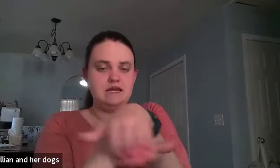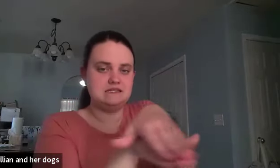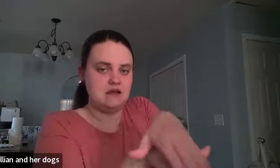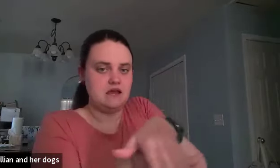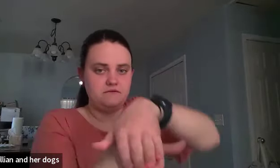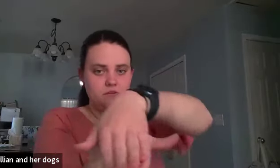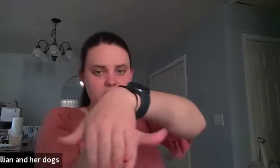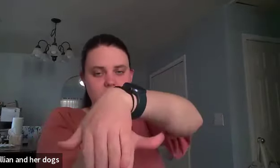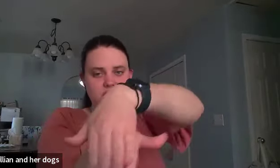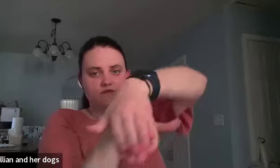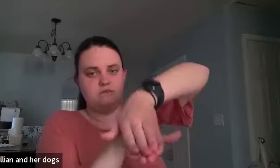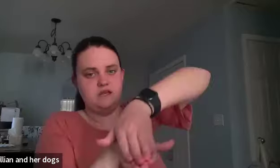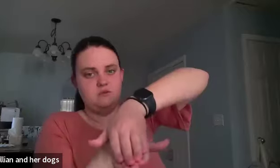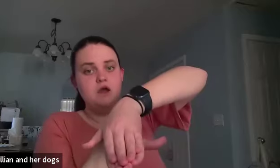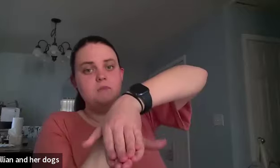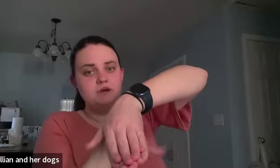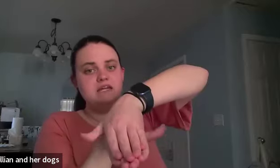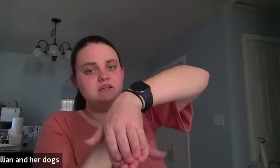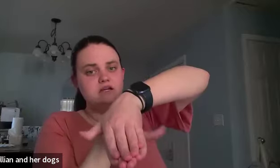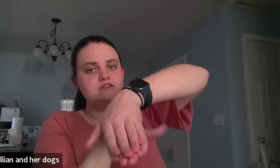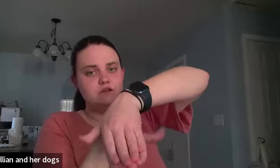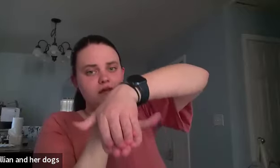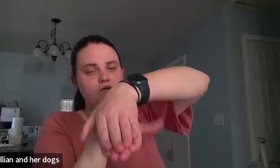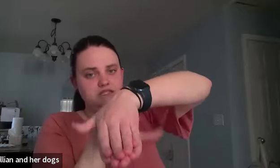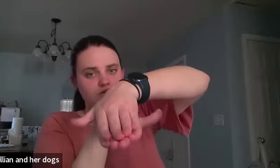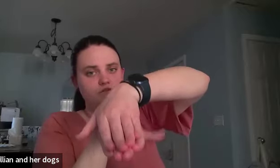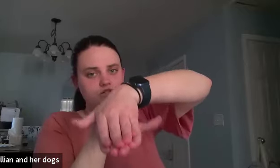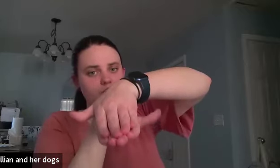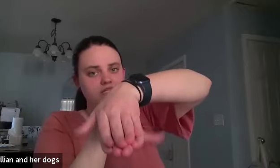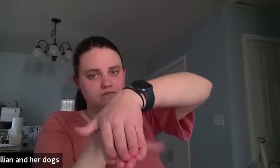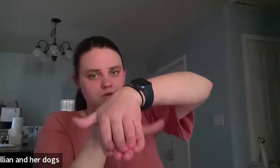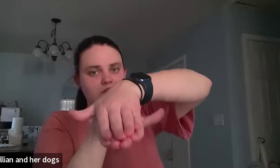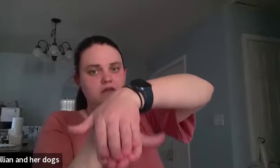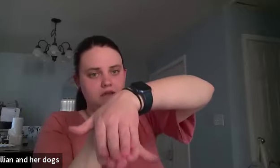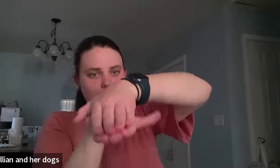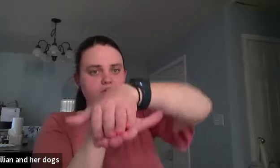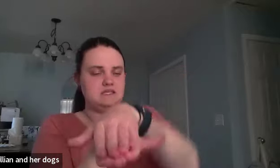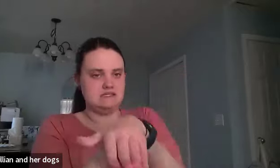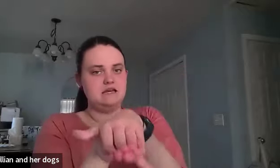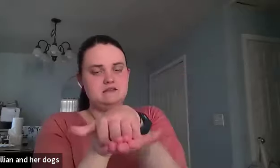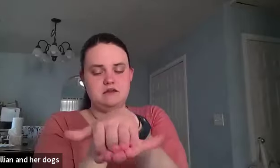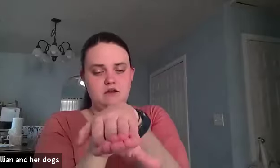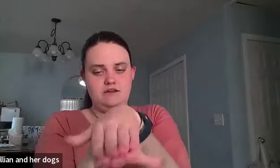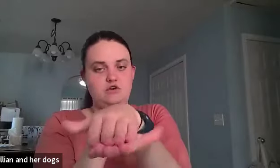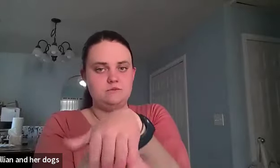And it's hard to tell from camera, but it does look like how a sea turtle looks when it's swimming and moving its legs or its